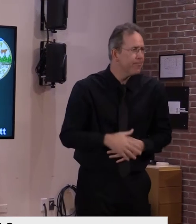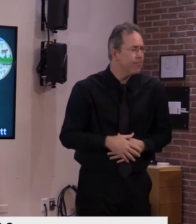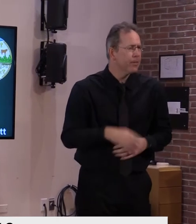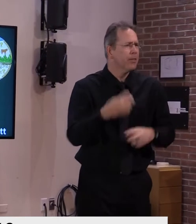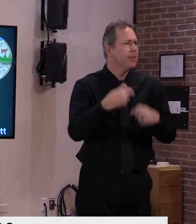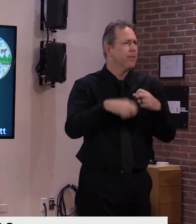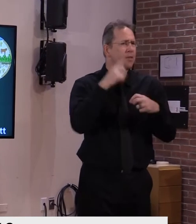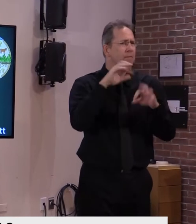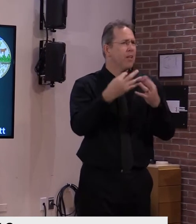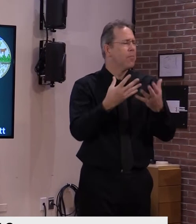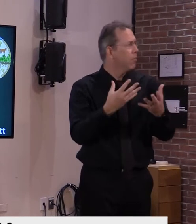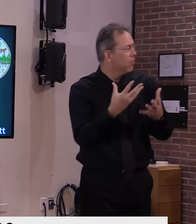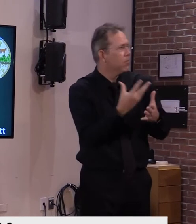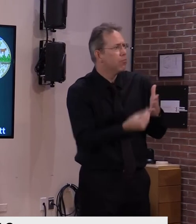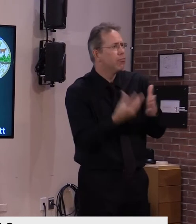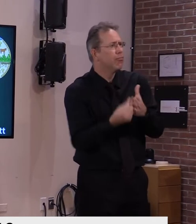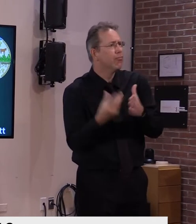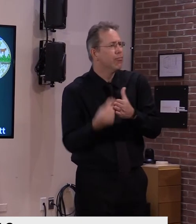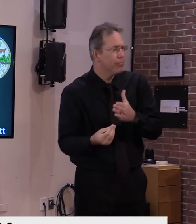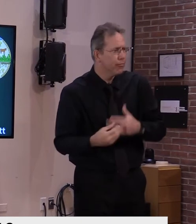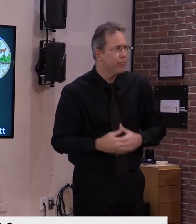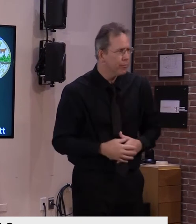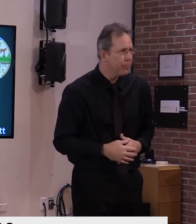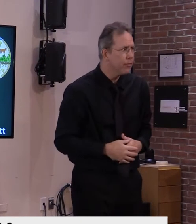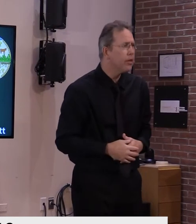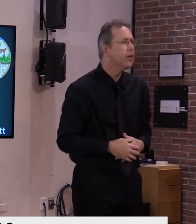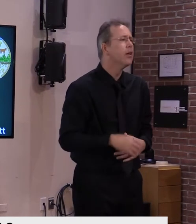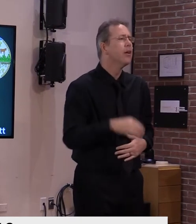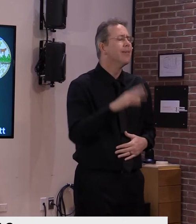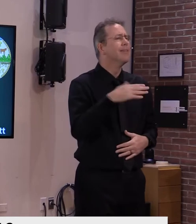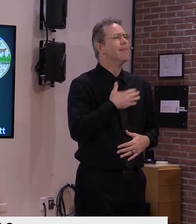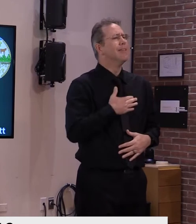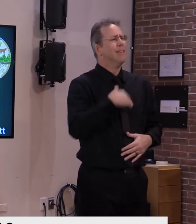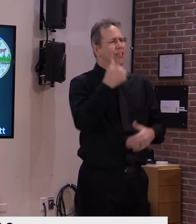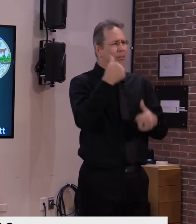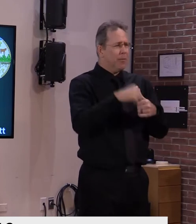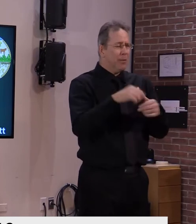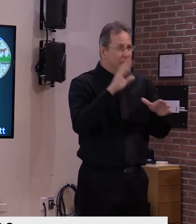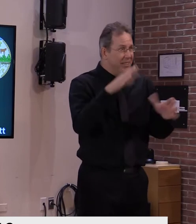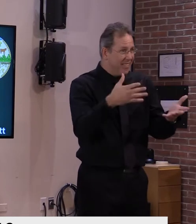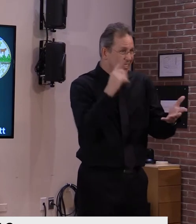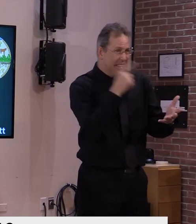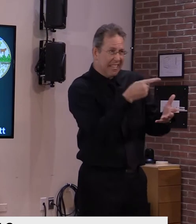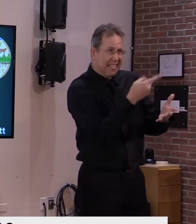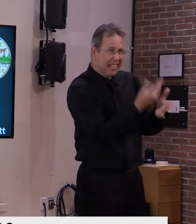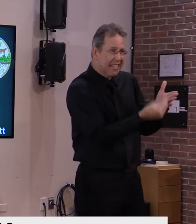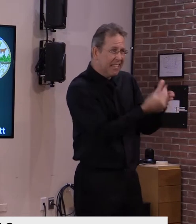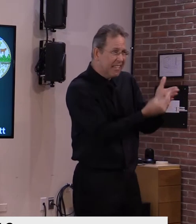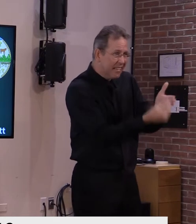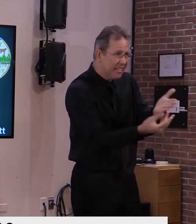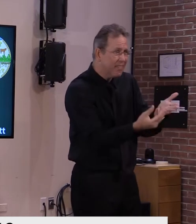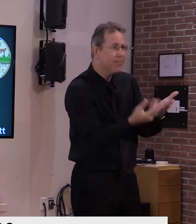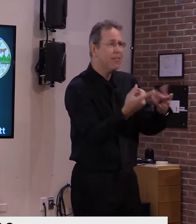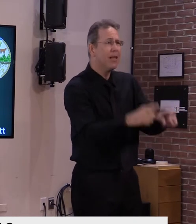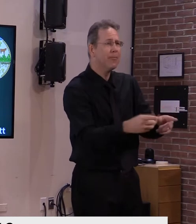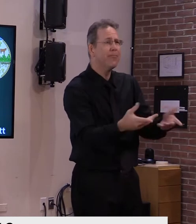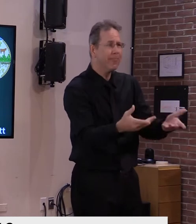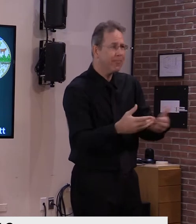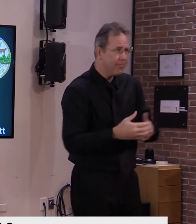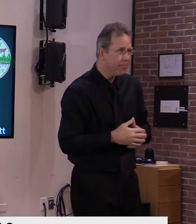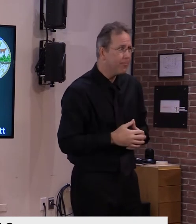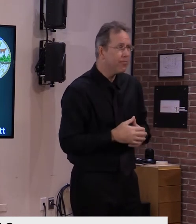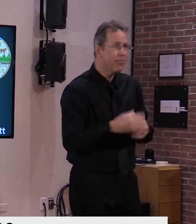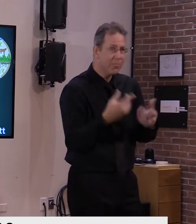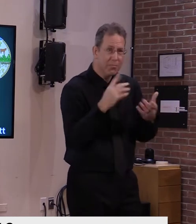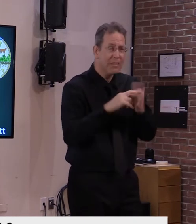us, please remember, this is the consequence of more virus in the community, which is exactly why we've taken